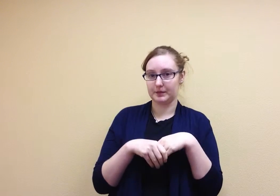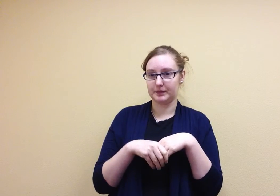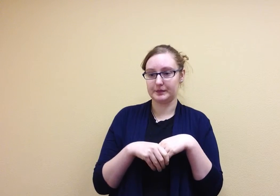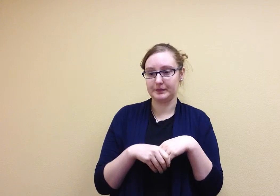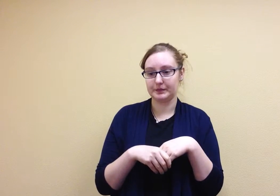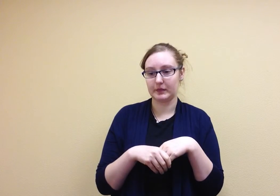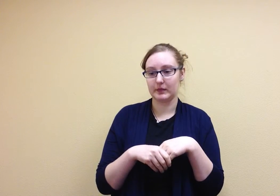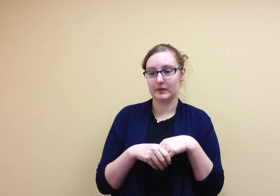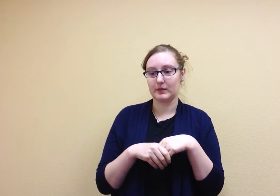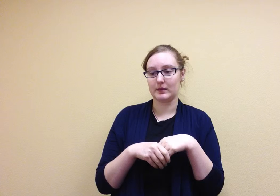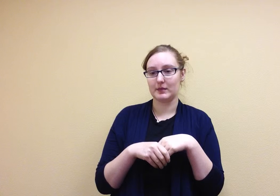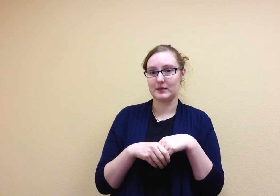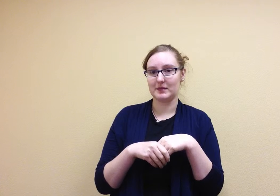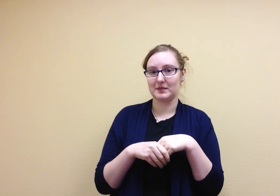They get stuck together.